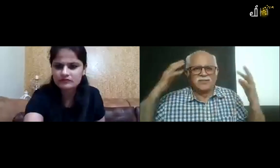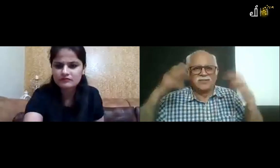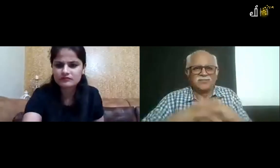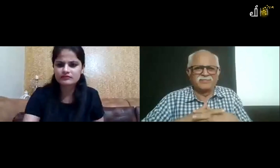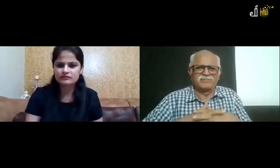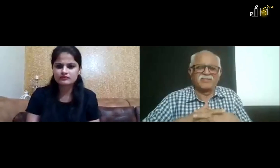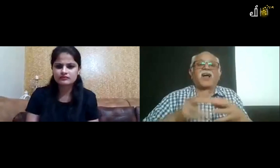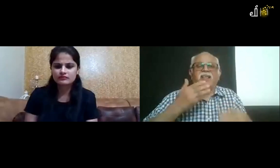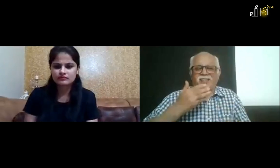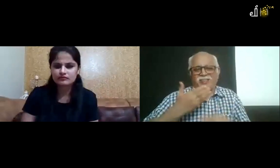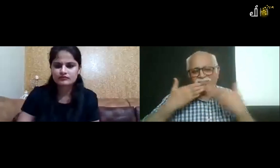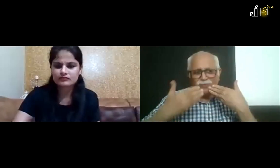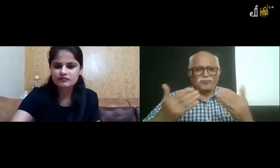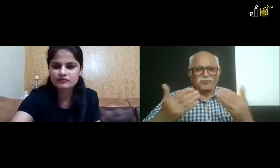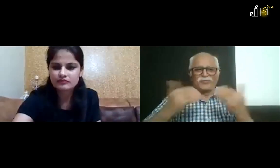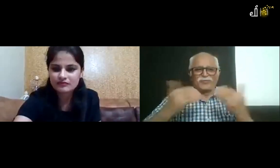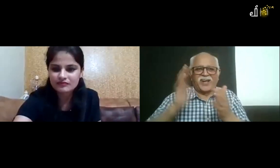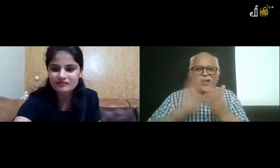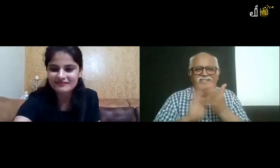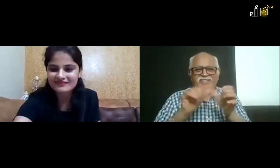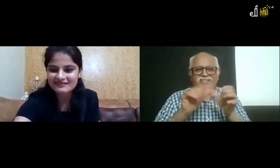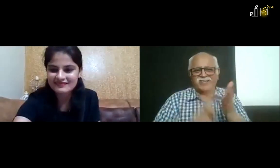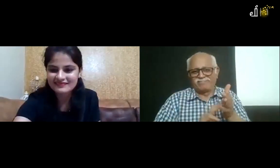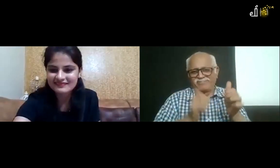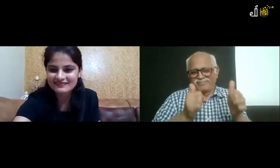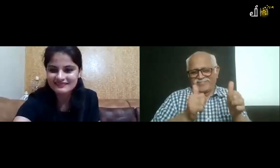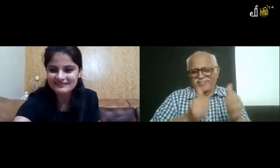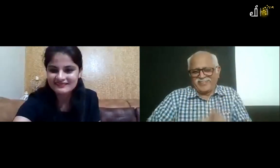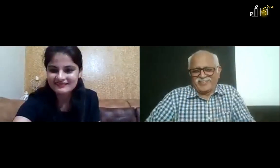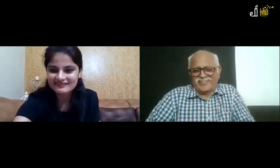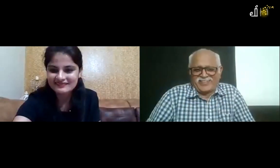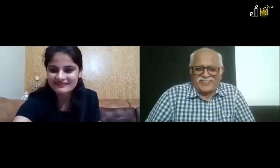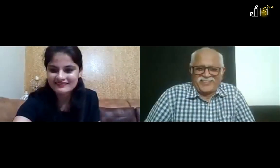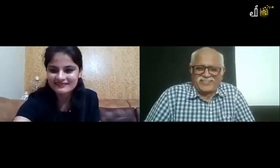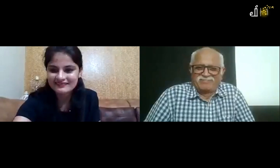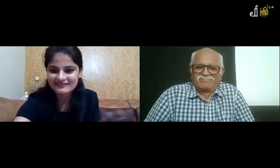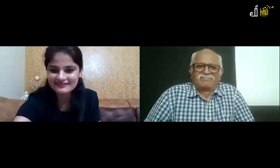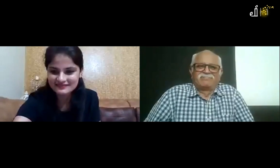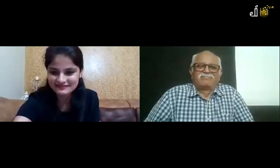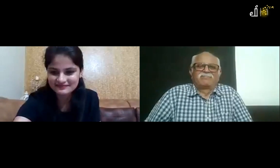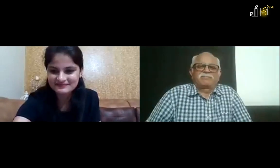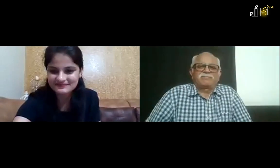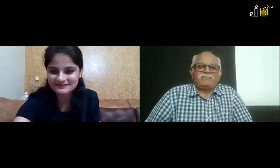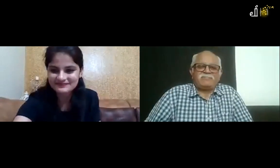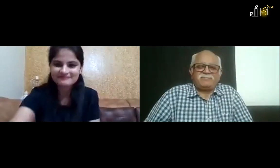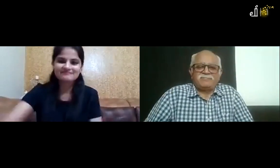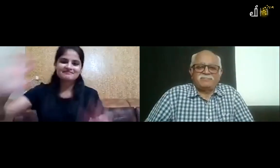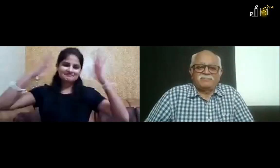Since there was no access, they would have really felt exhausted. So thank you for the support, Hear a Million team. Thank you so much.